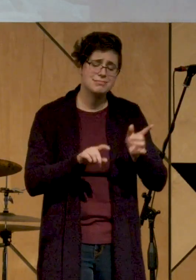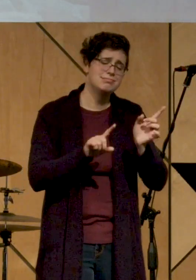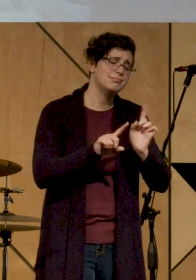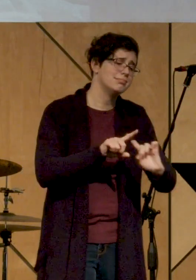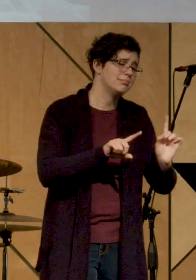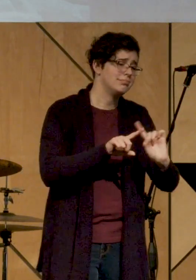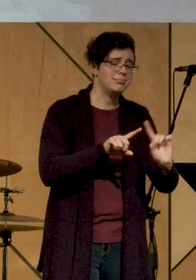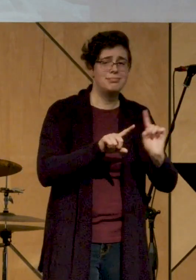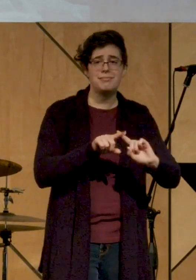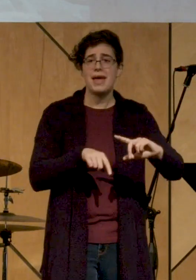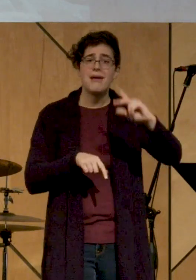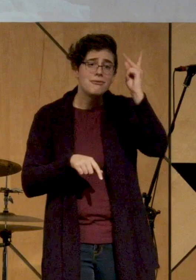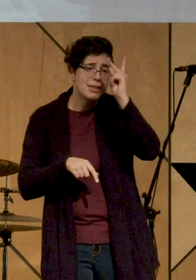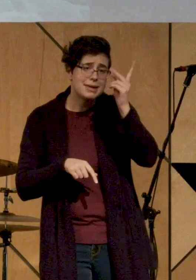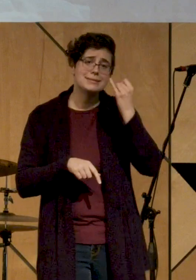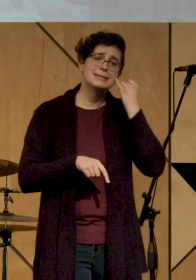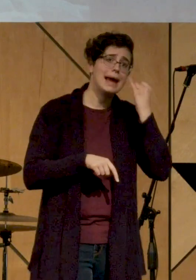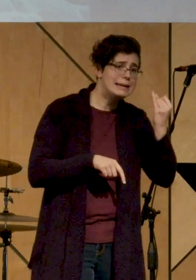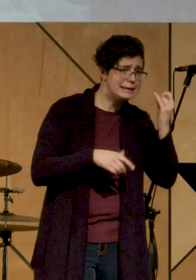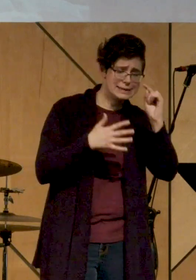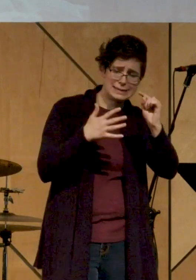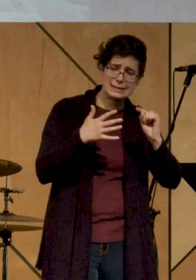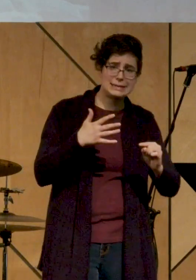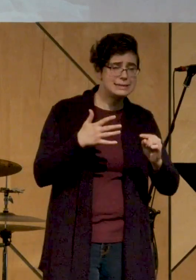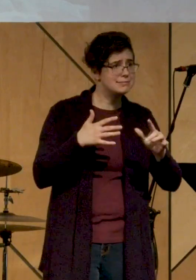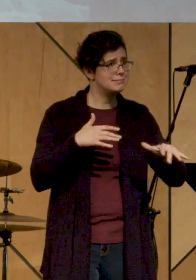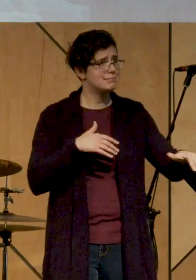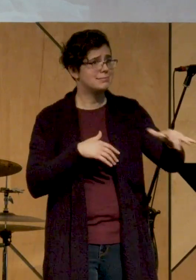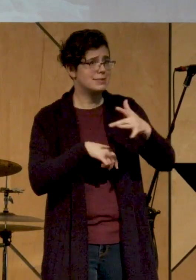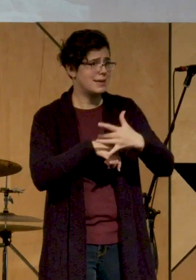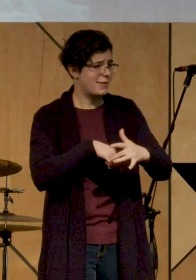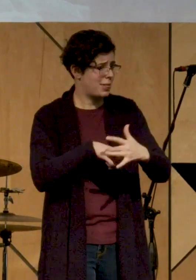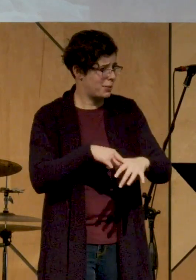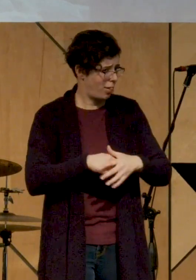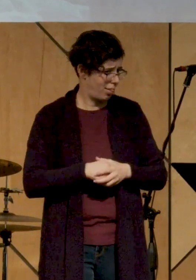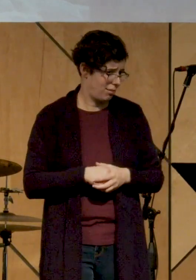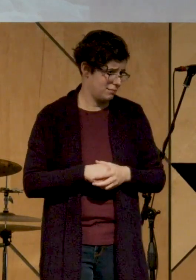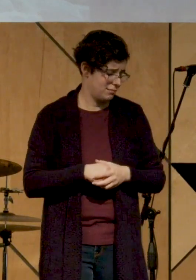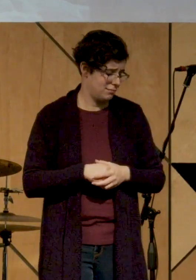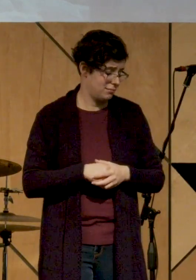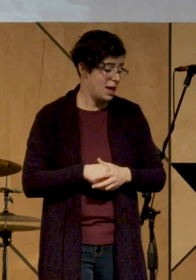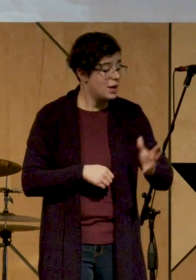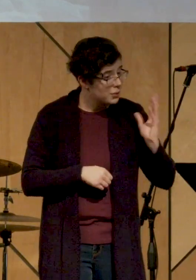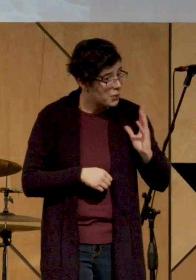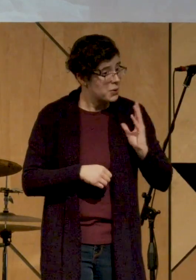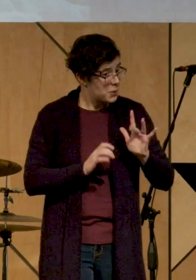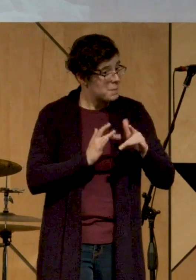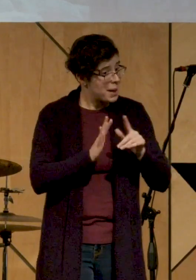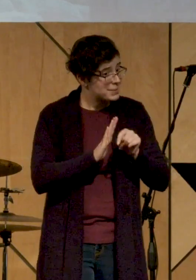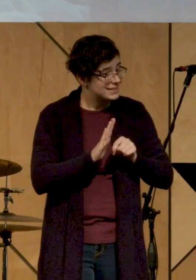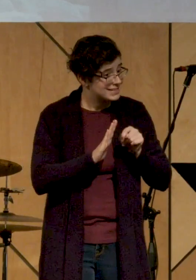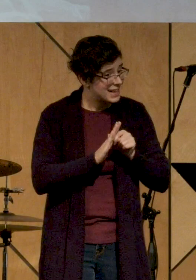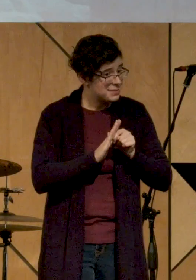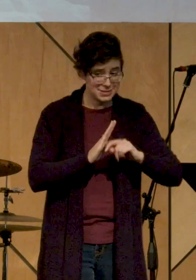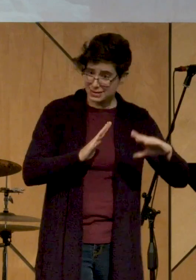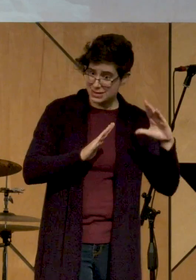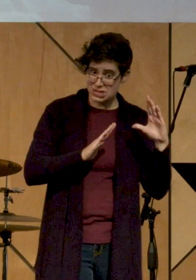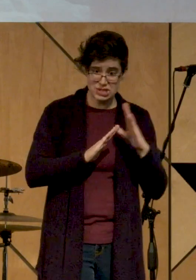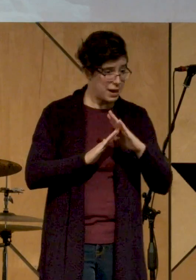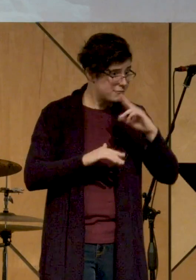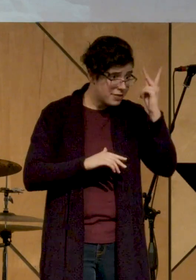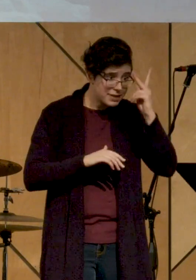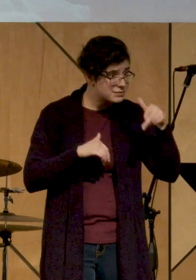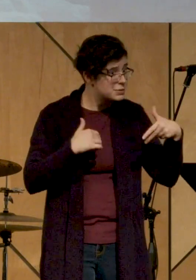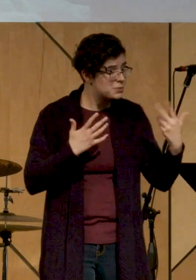all kinds of philosophies out there. And in the Colossians' day, the prevailing philosophy of the world was to